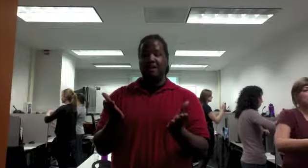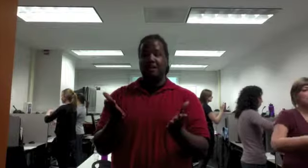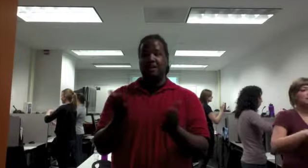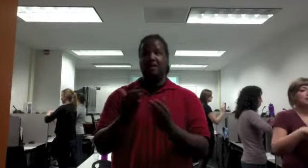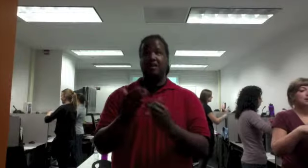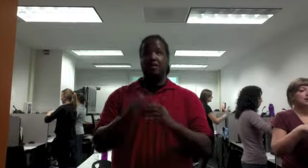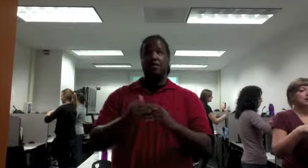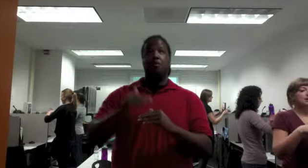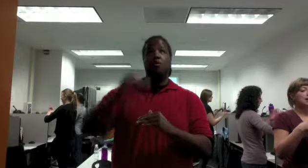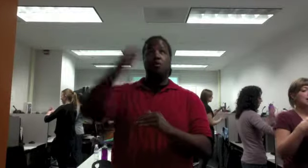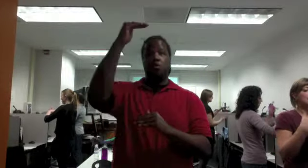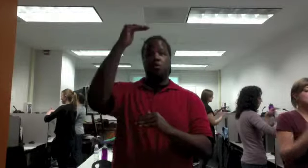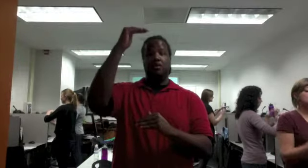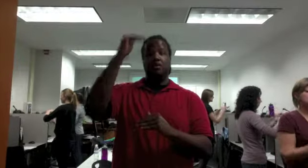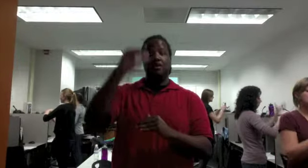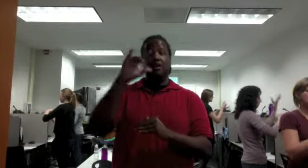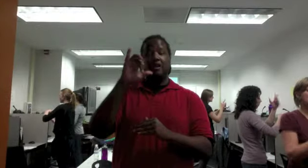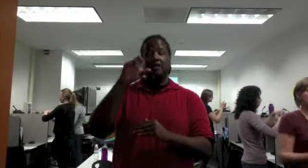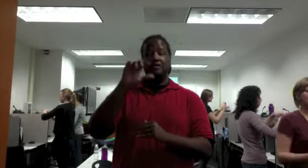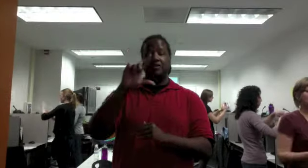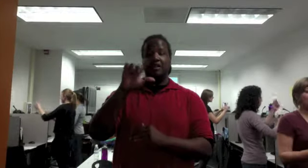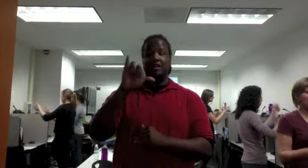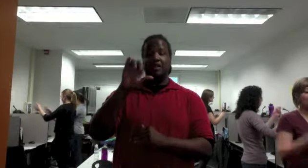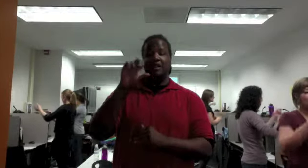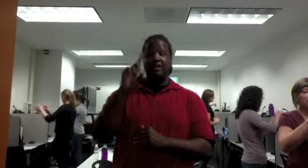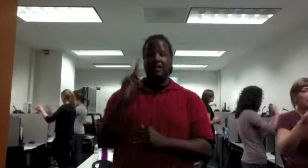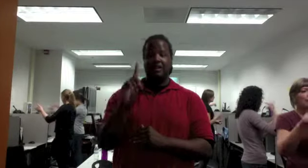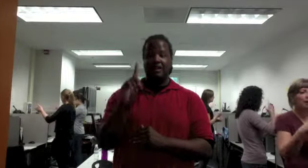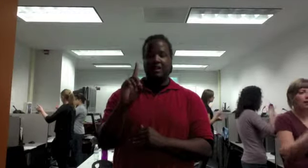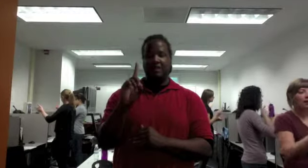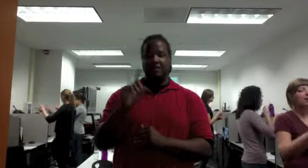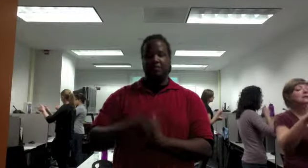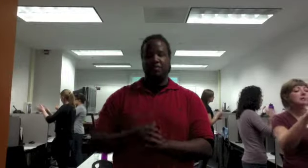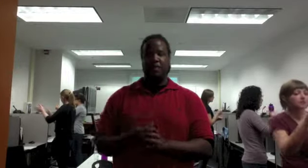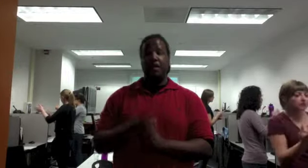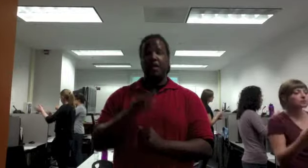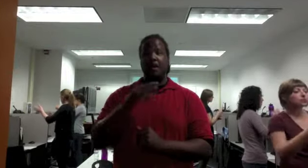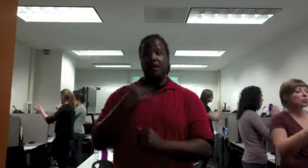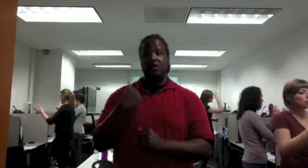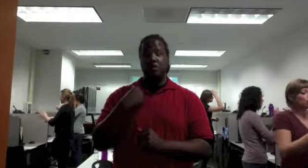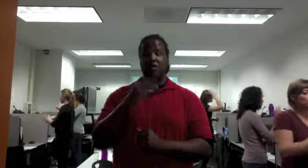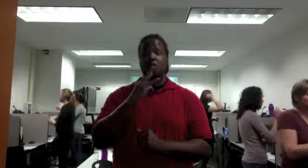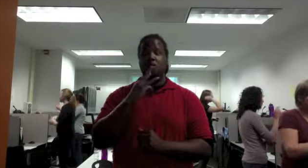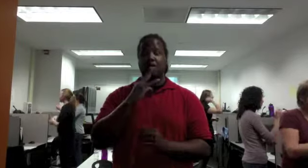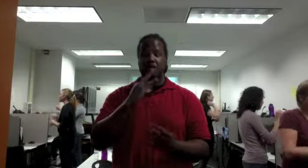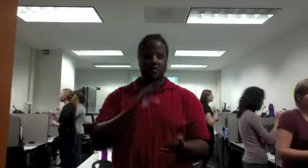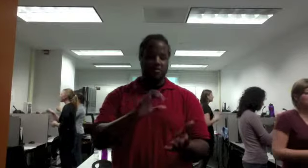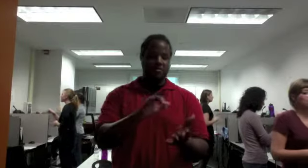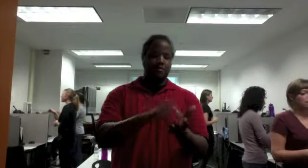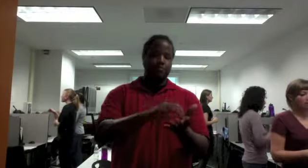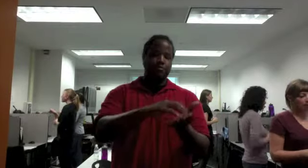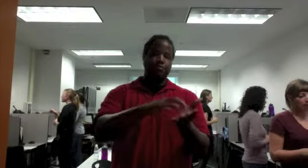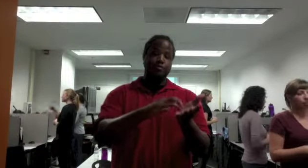You're boiling something, cooking something, and take the lid and lift it up, and there's water that's collected. Take the lid and set it on the stove, and then you have water that runs everywhere. Another